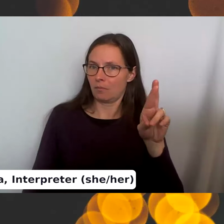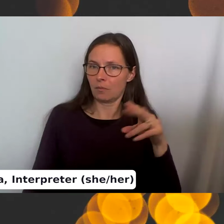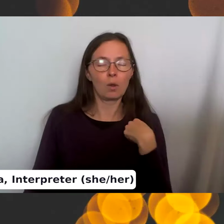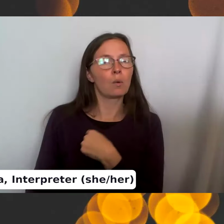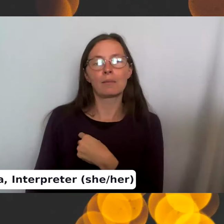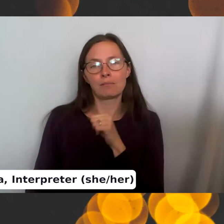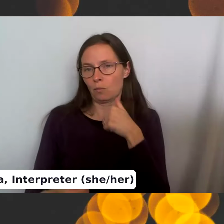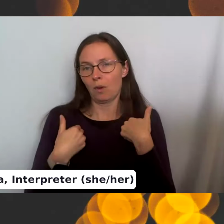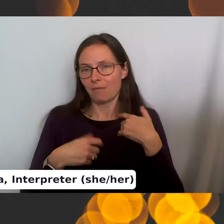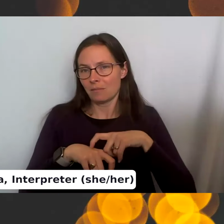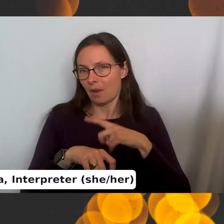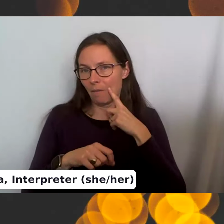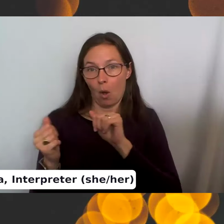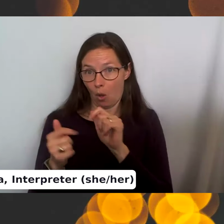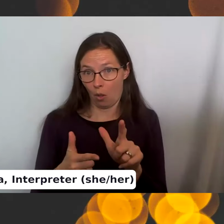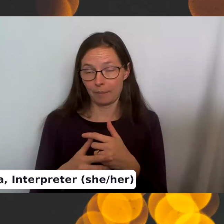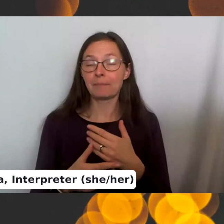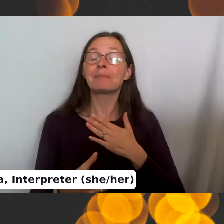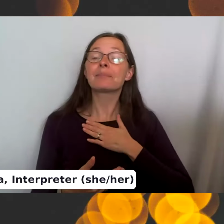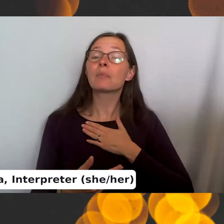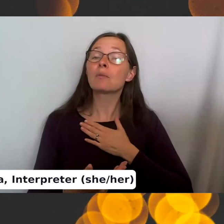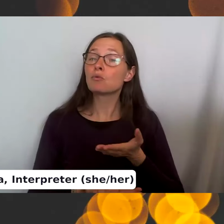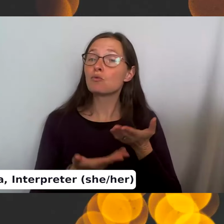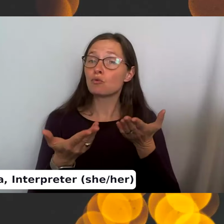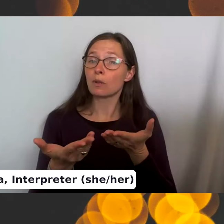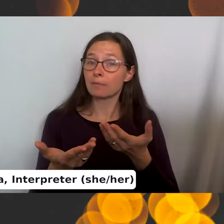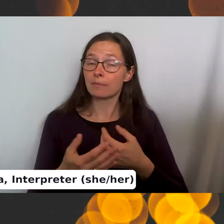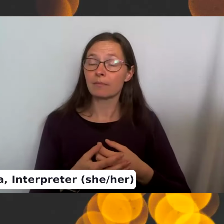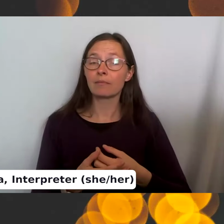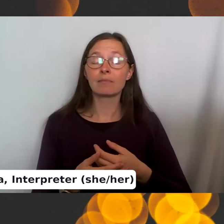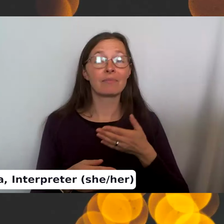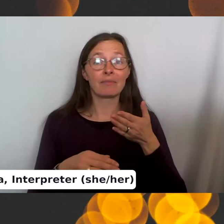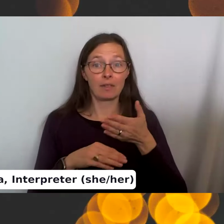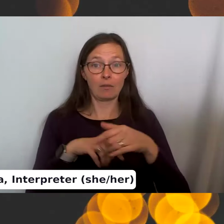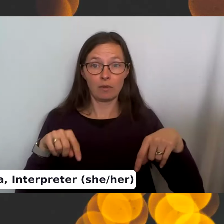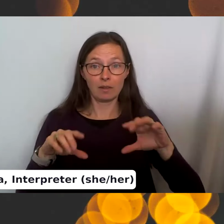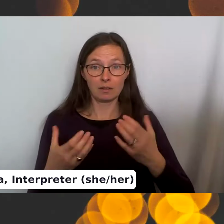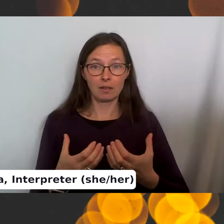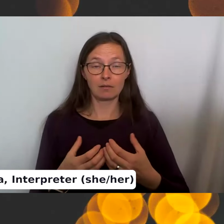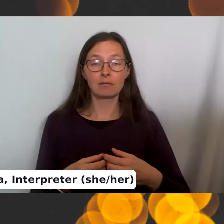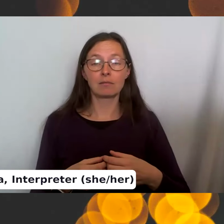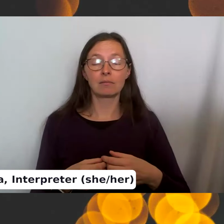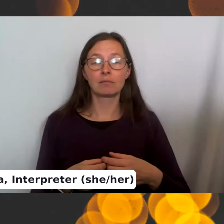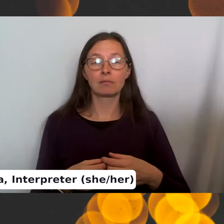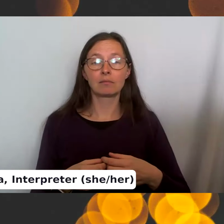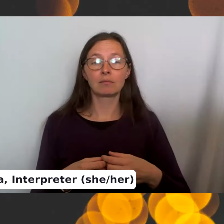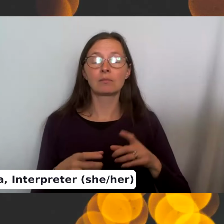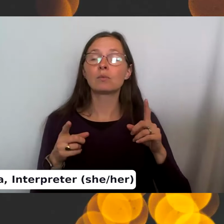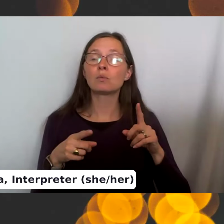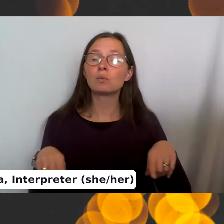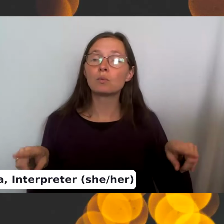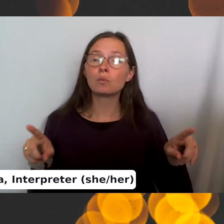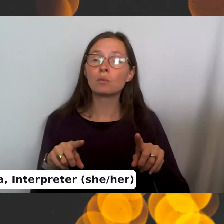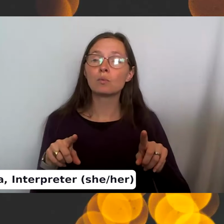over them all. So my suggestion after this class is for you